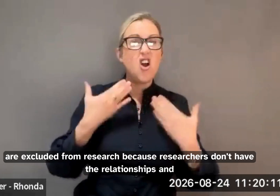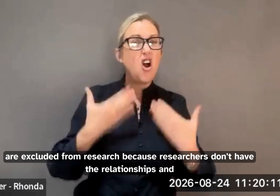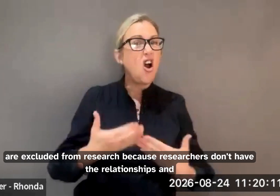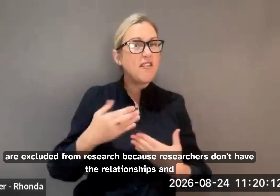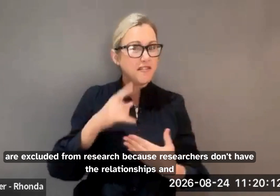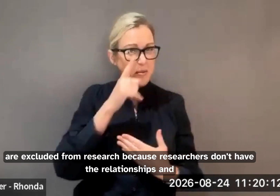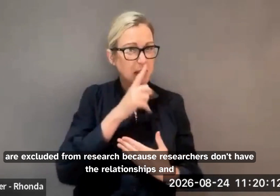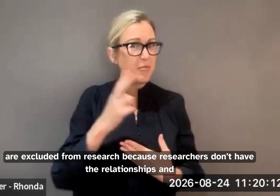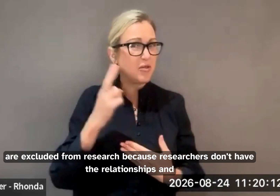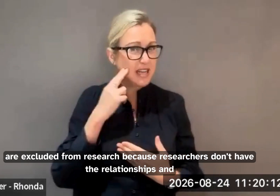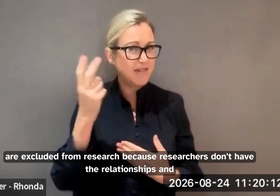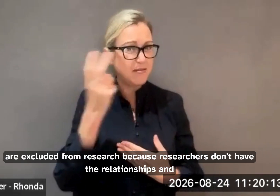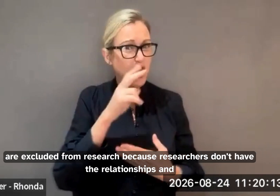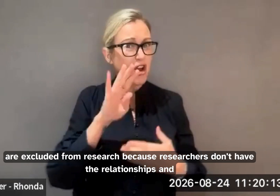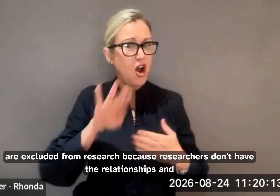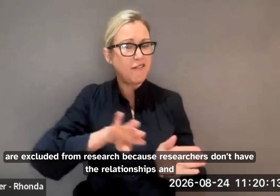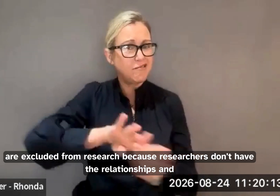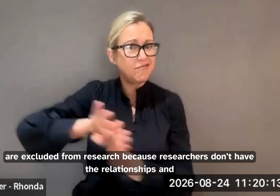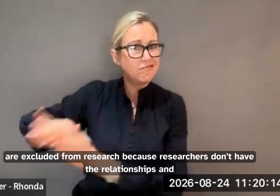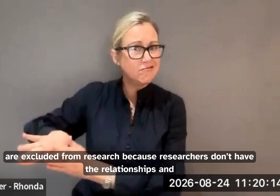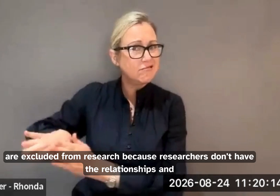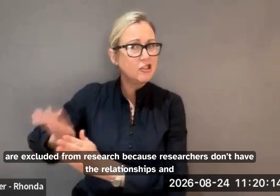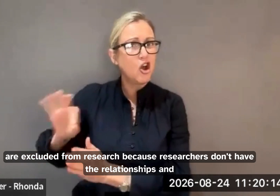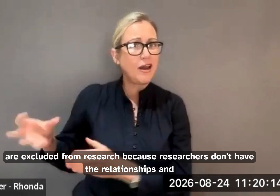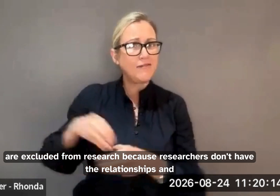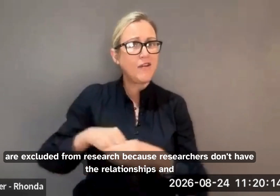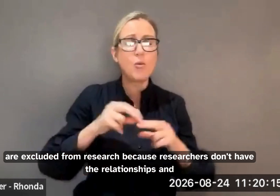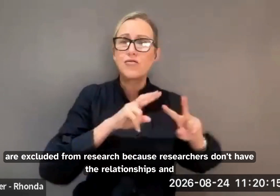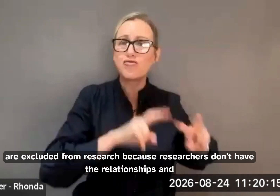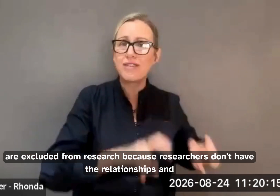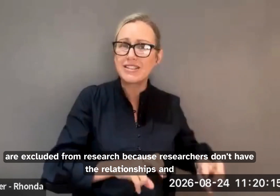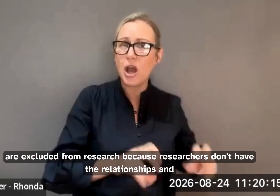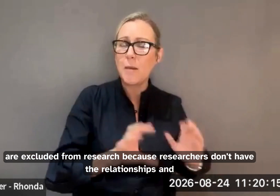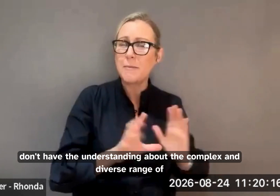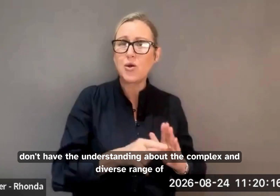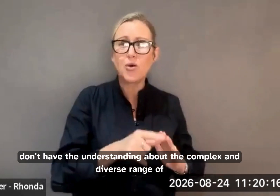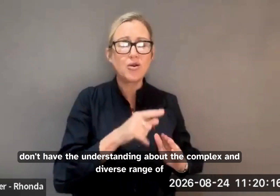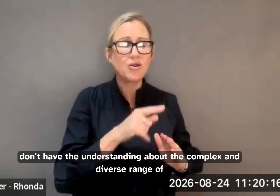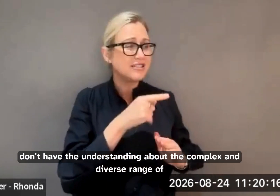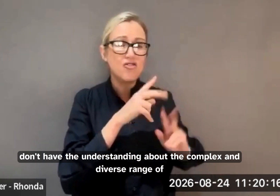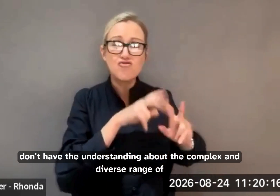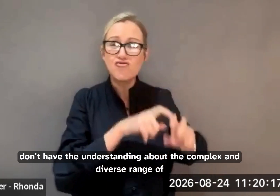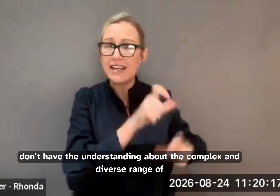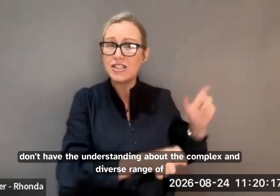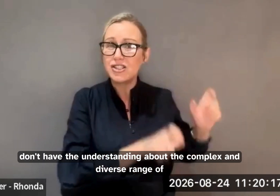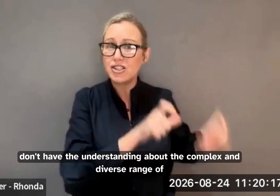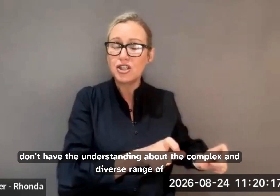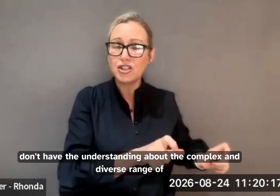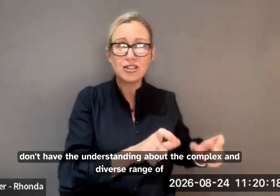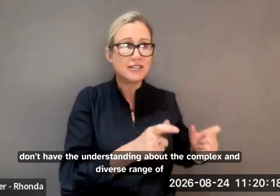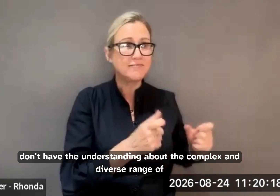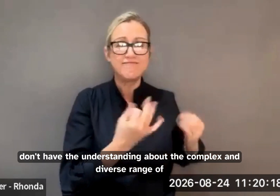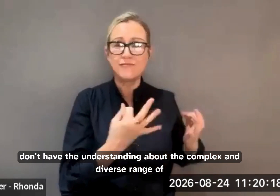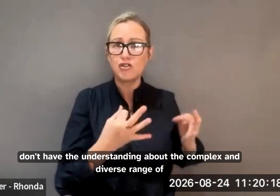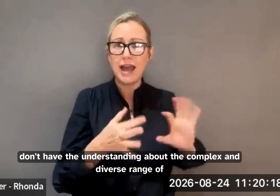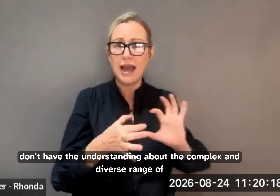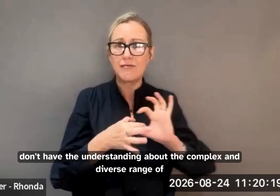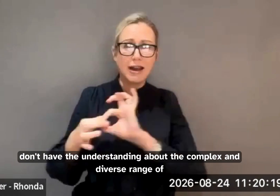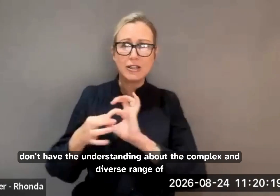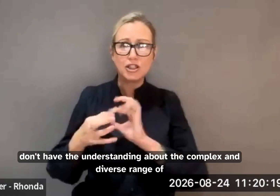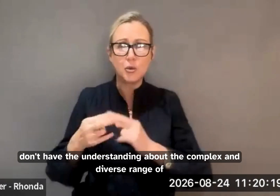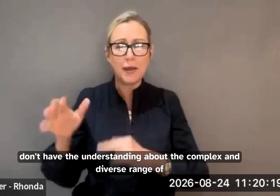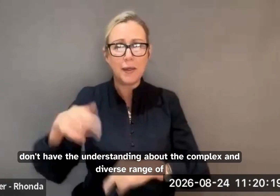are excluded from research because researchers don't have the relationships and don't have the understanding about the complex